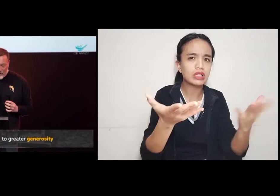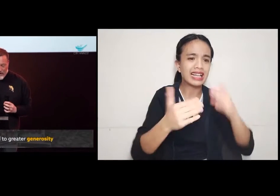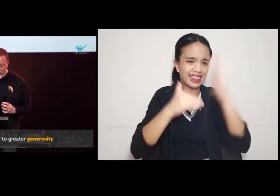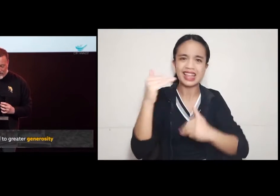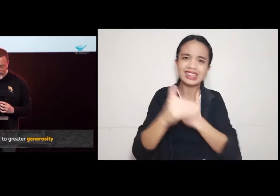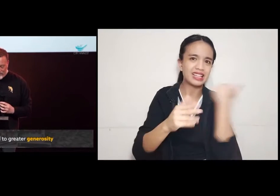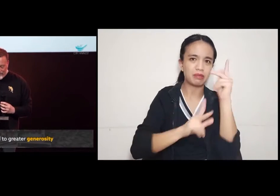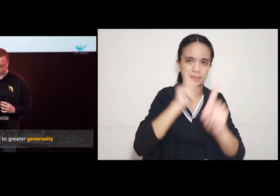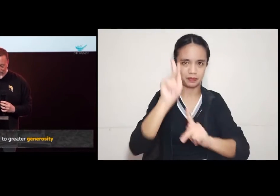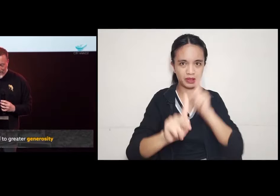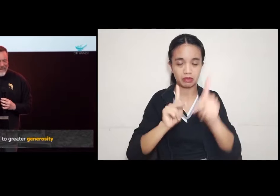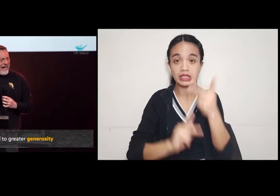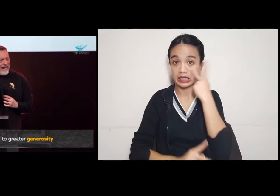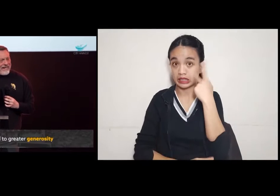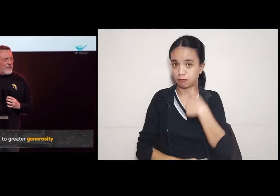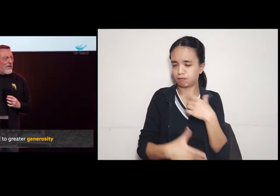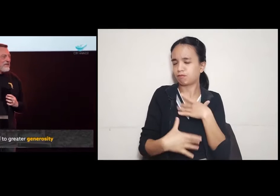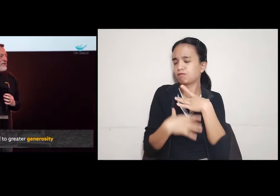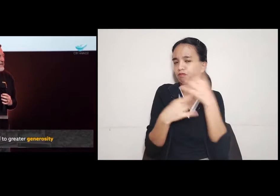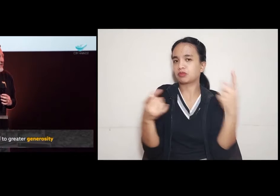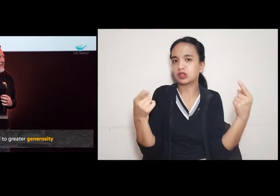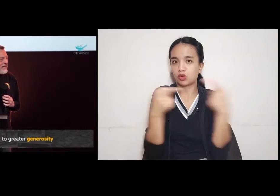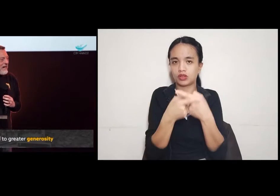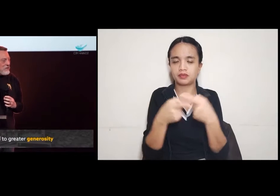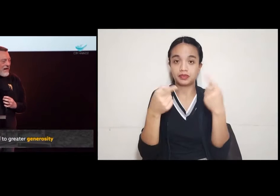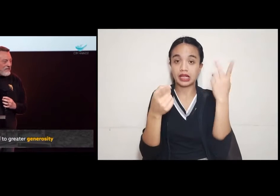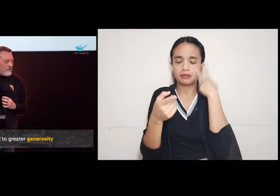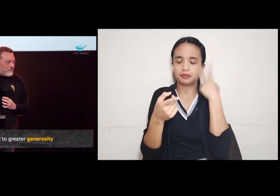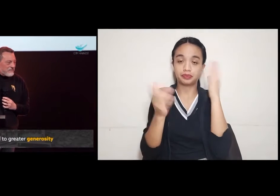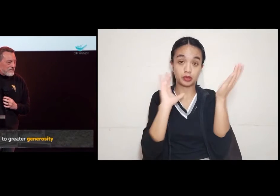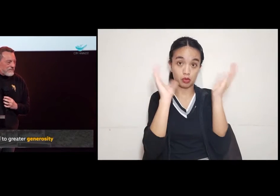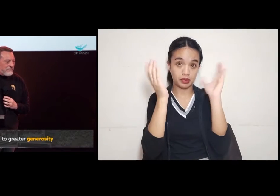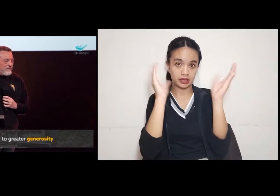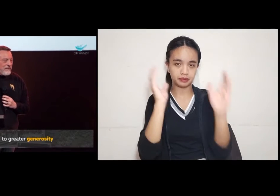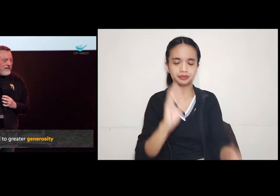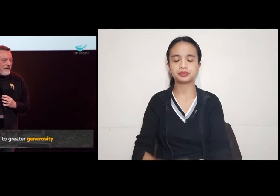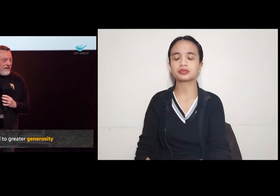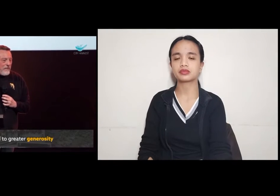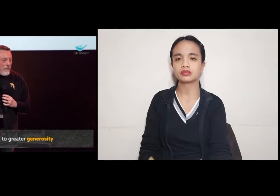than everyone else. I saw this interesting contrast.